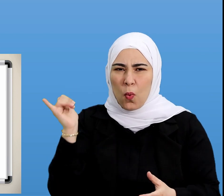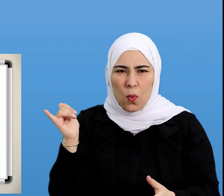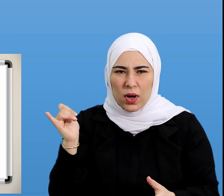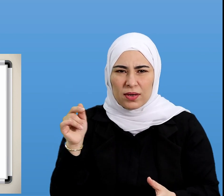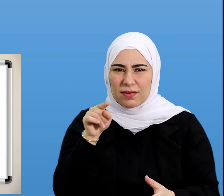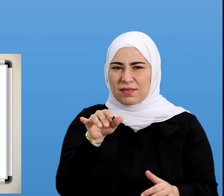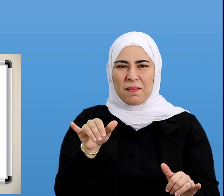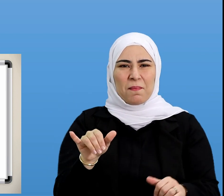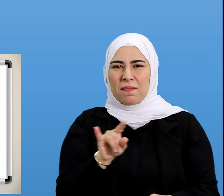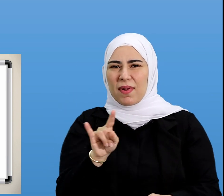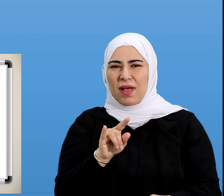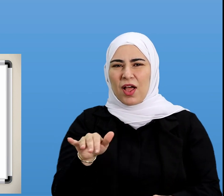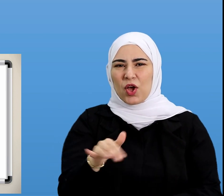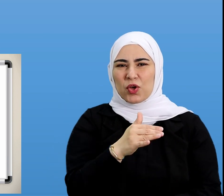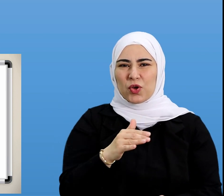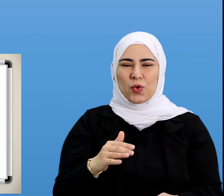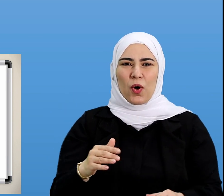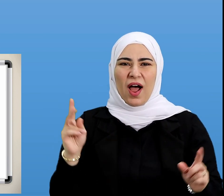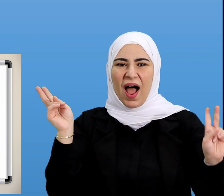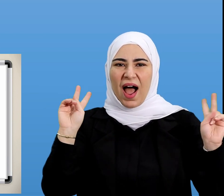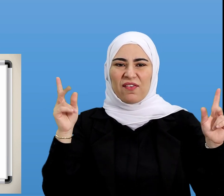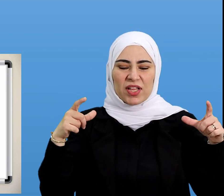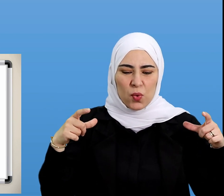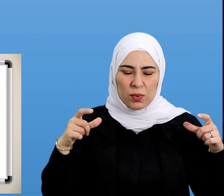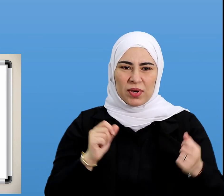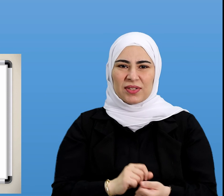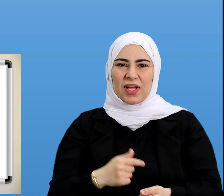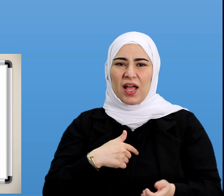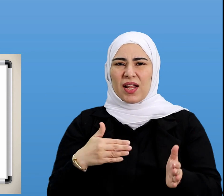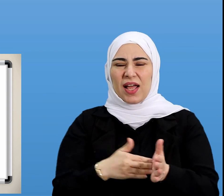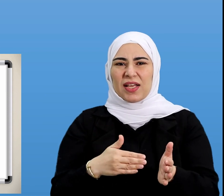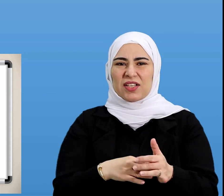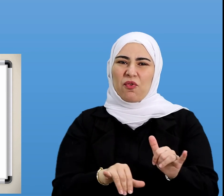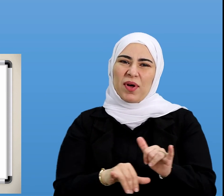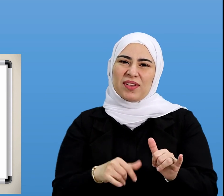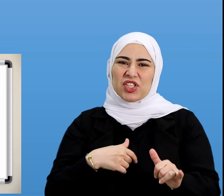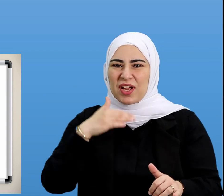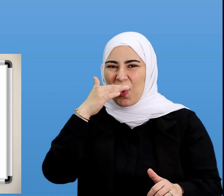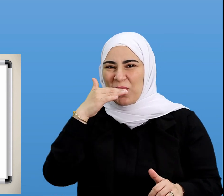party, but I had a family wedding that I had attended. In this episode, we